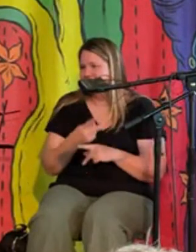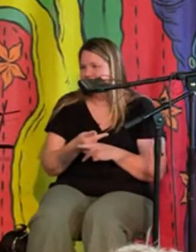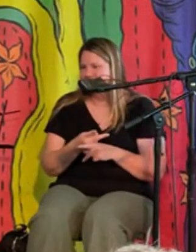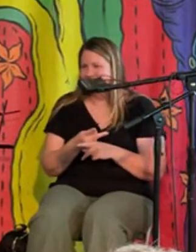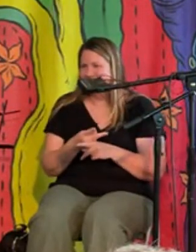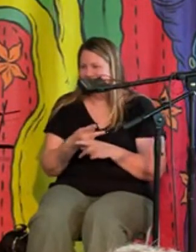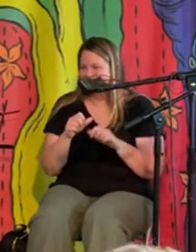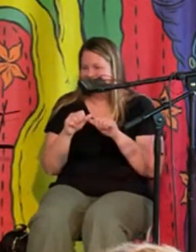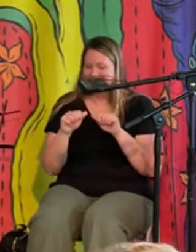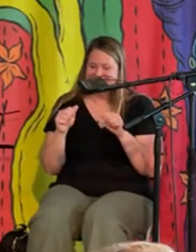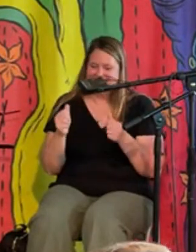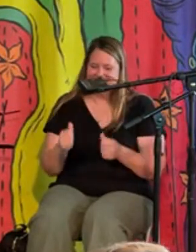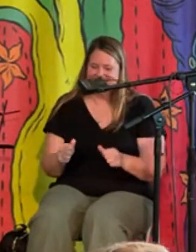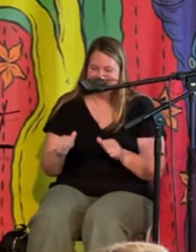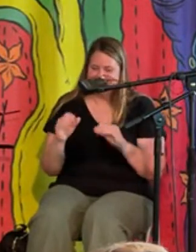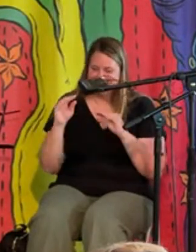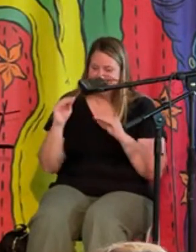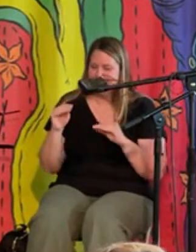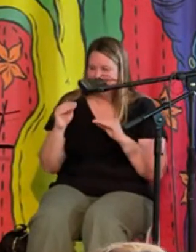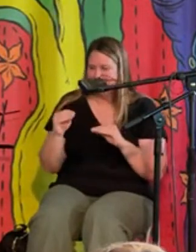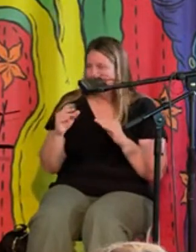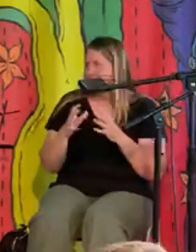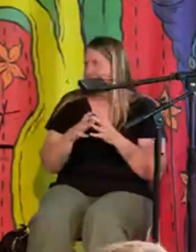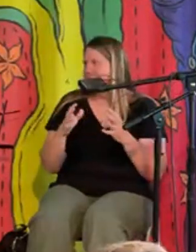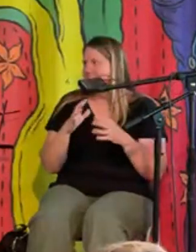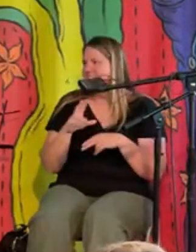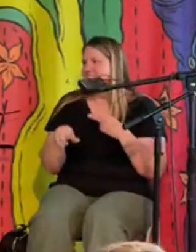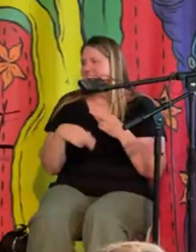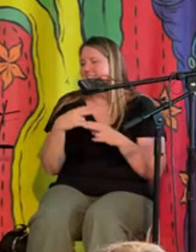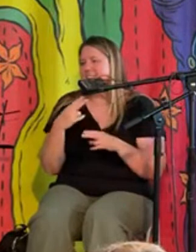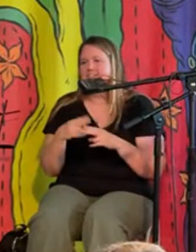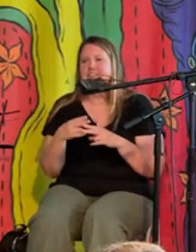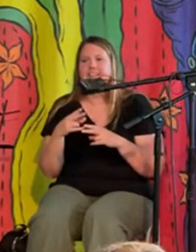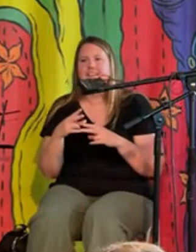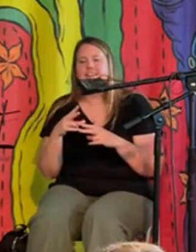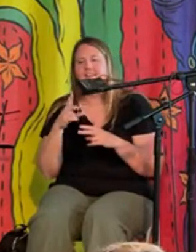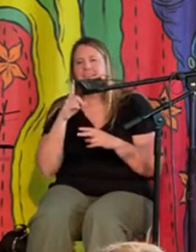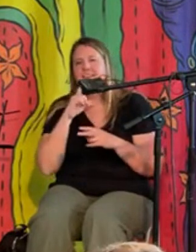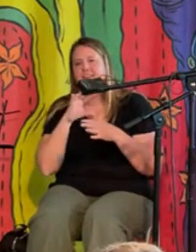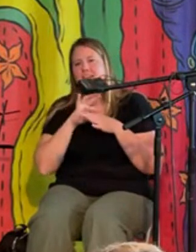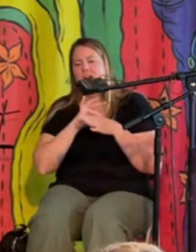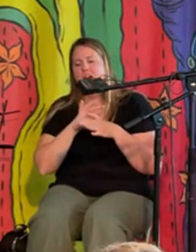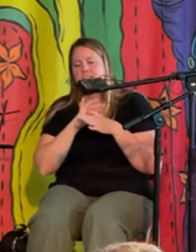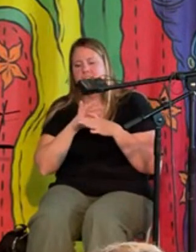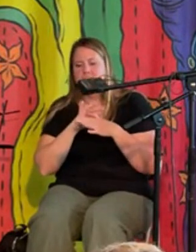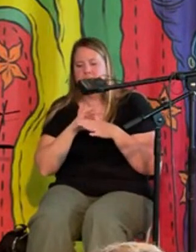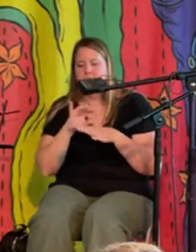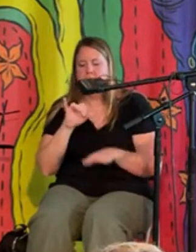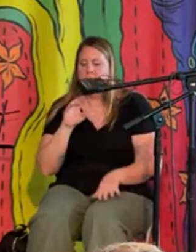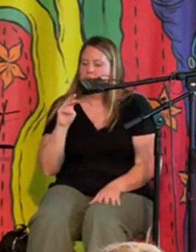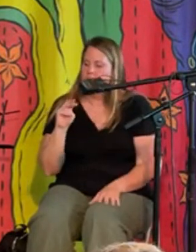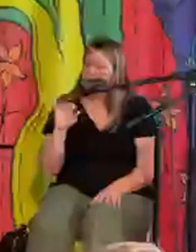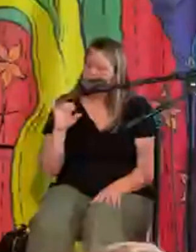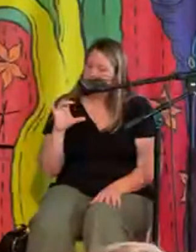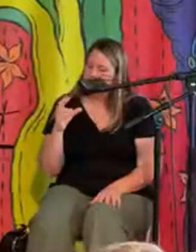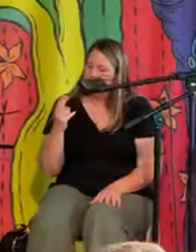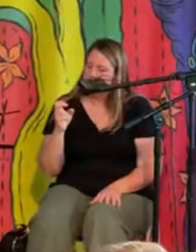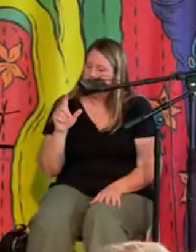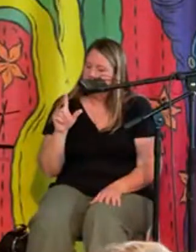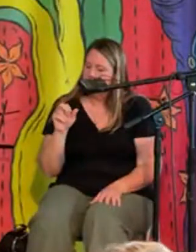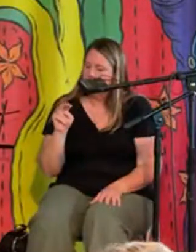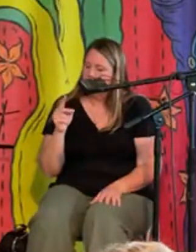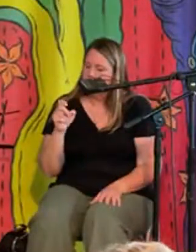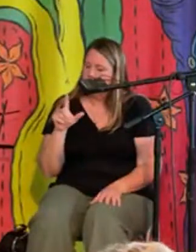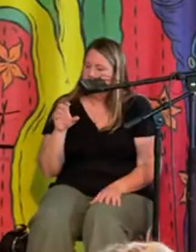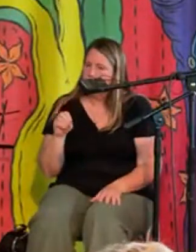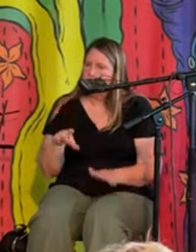sculpture, teaches you a lot about cutting. Somewhere Michelangelo at first needs to find a